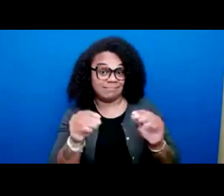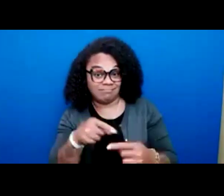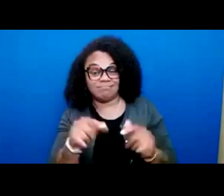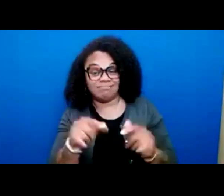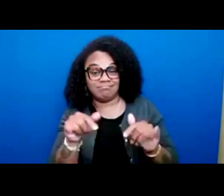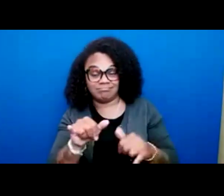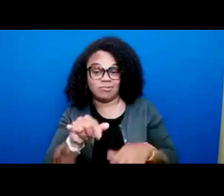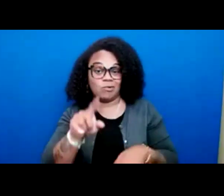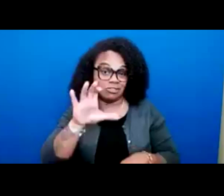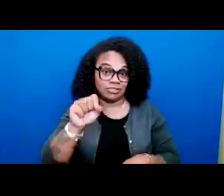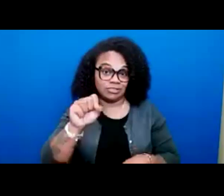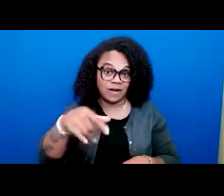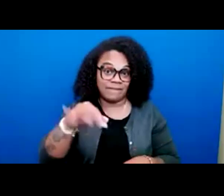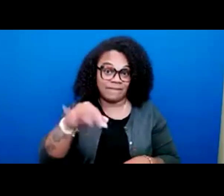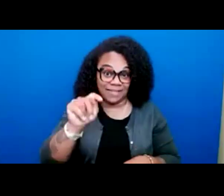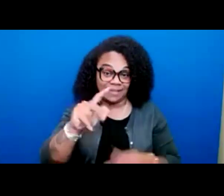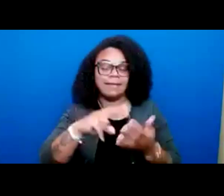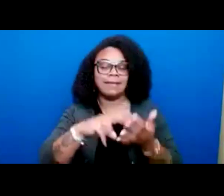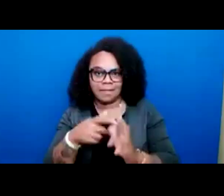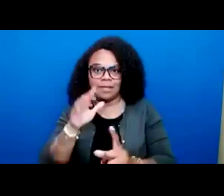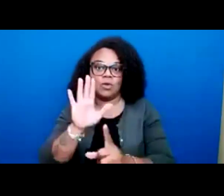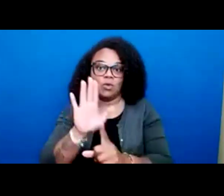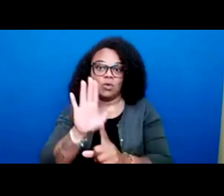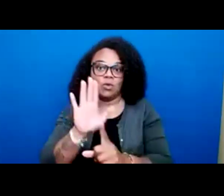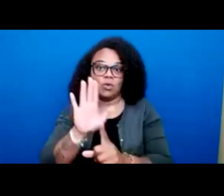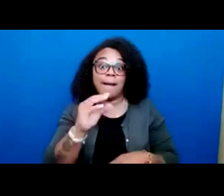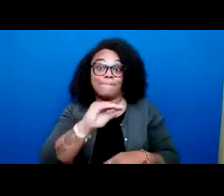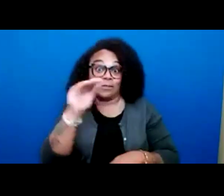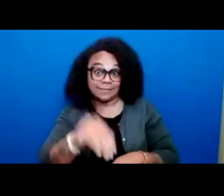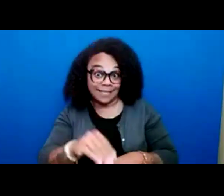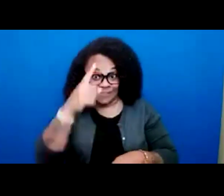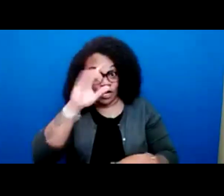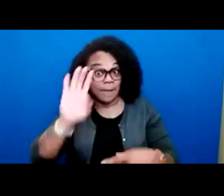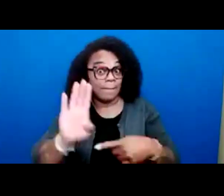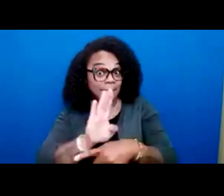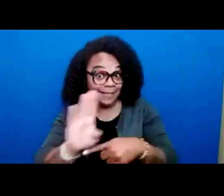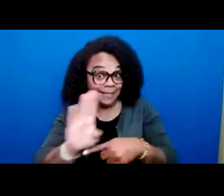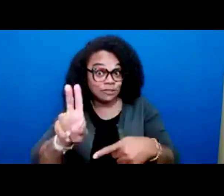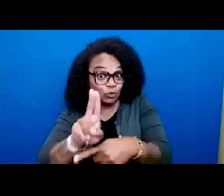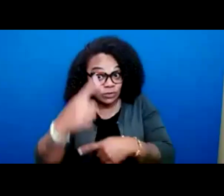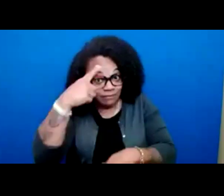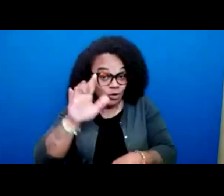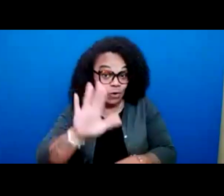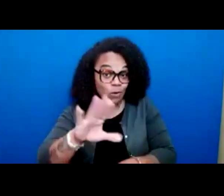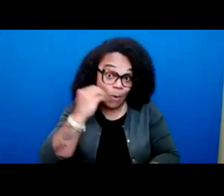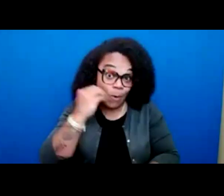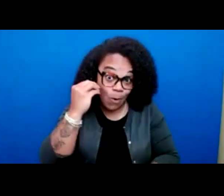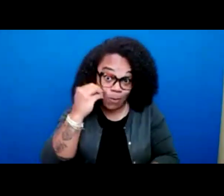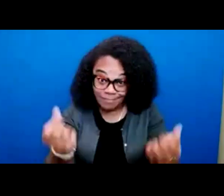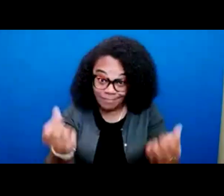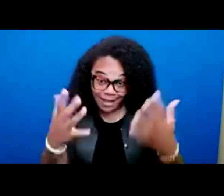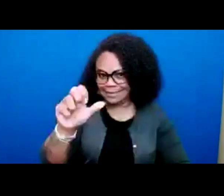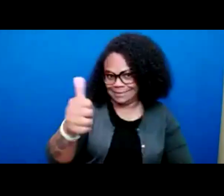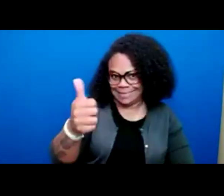now declared then that your percentage of business usage of your living space is